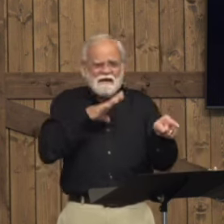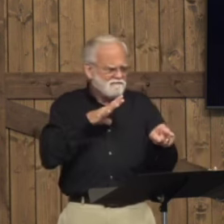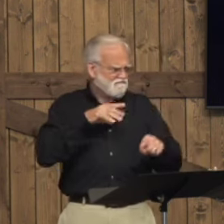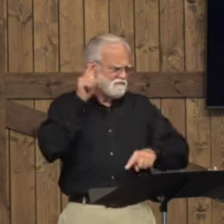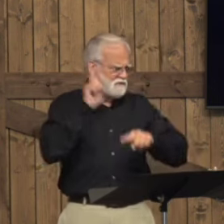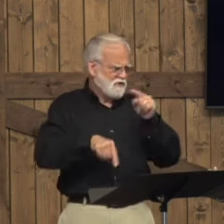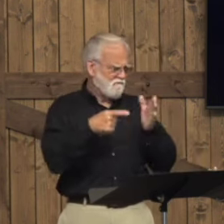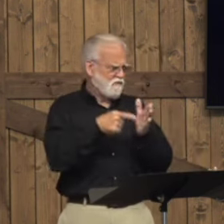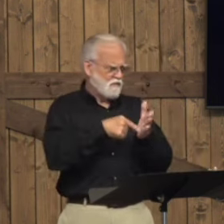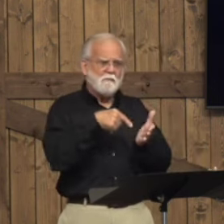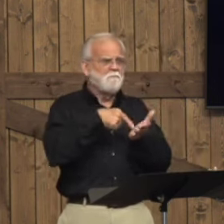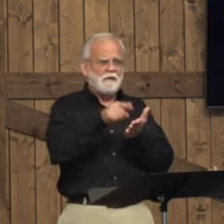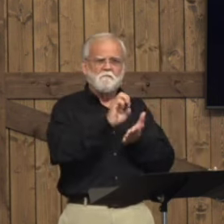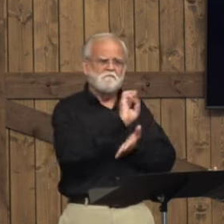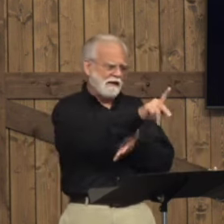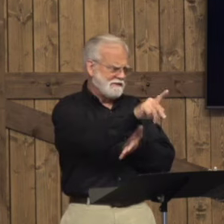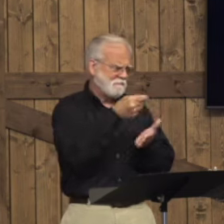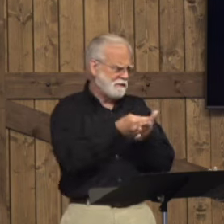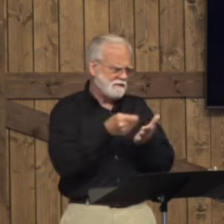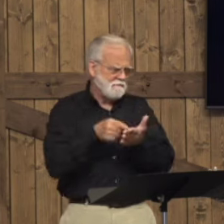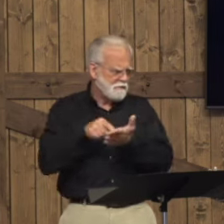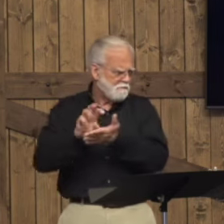But neither of them would he pay him.